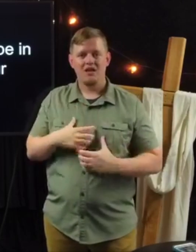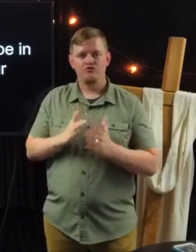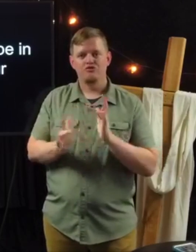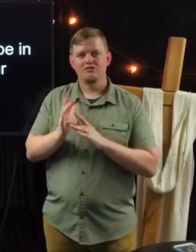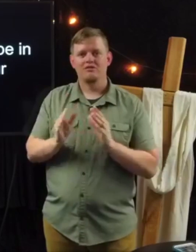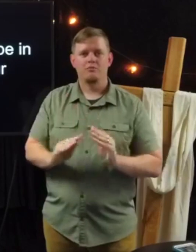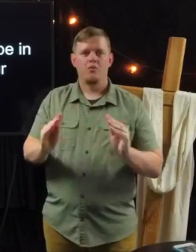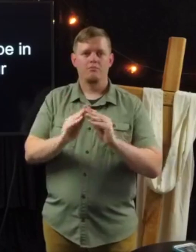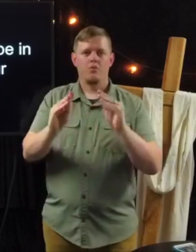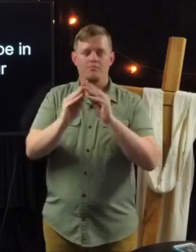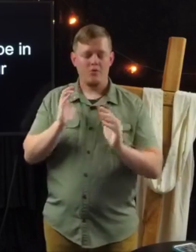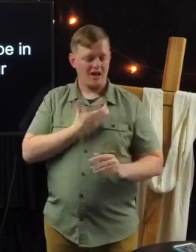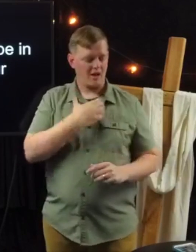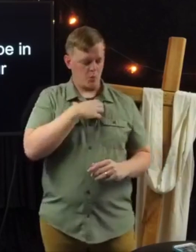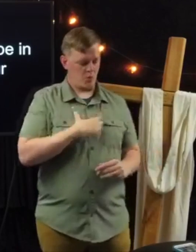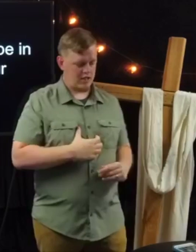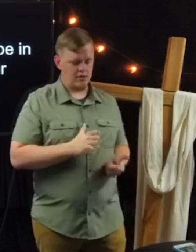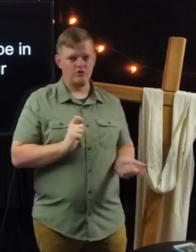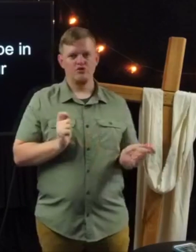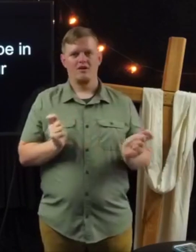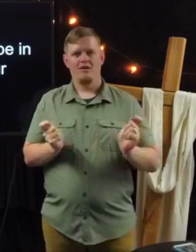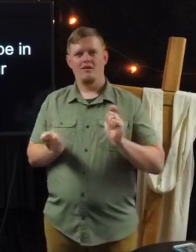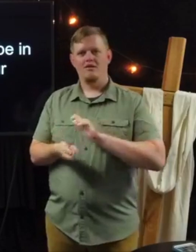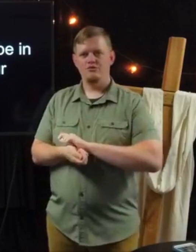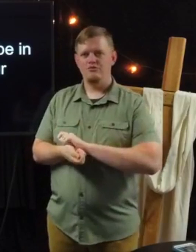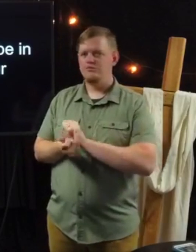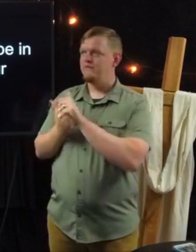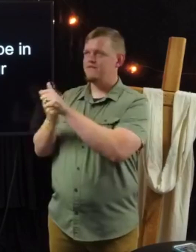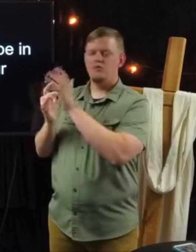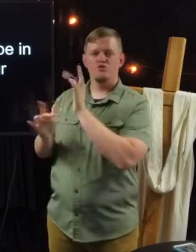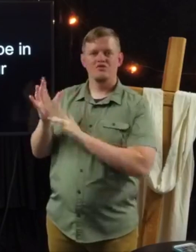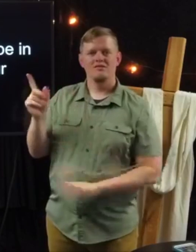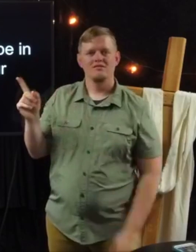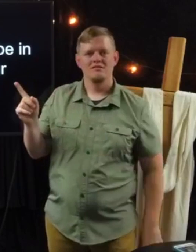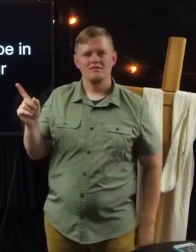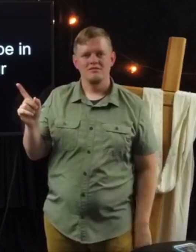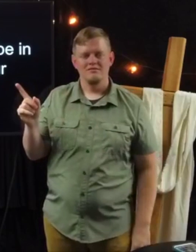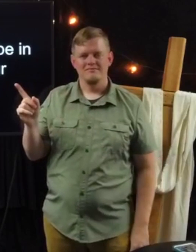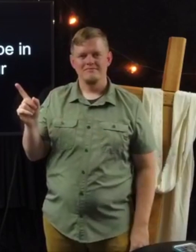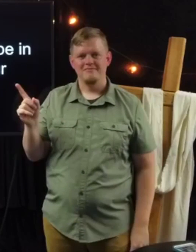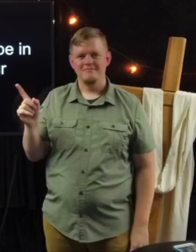we desire Jesus more and more and our will is changed to follow his.